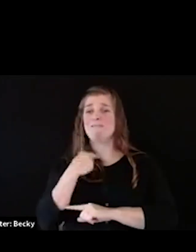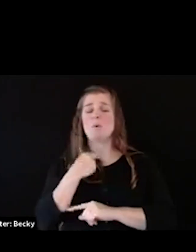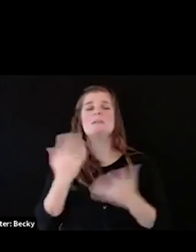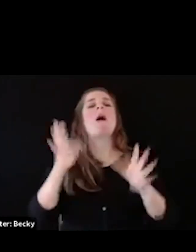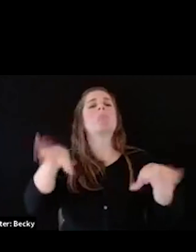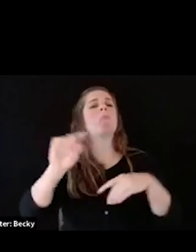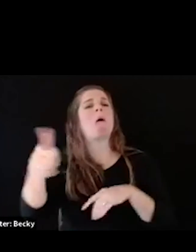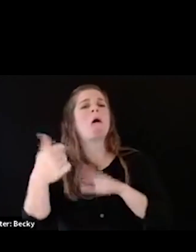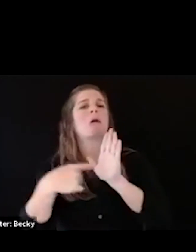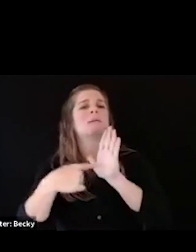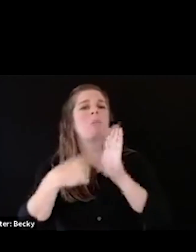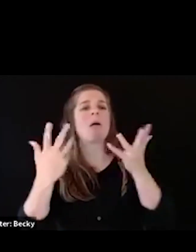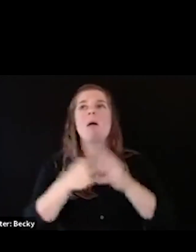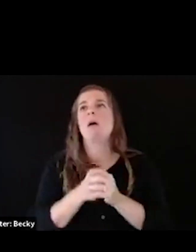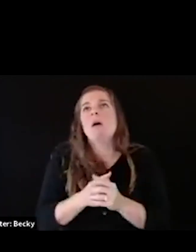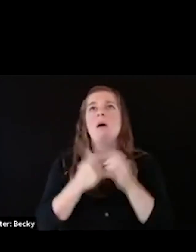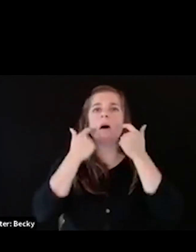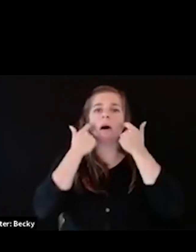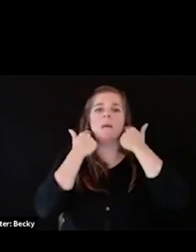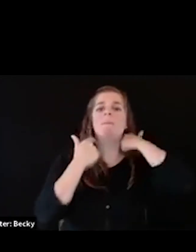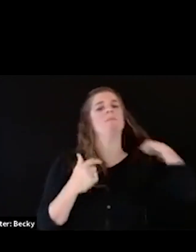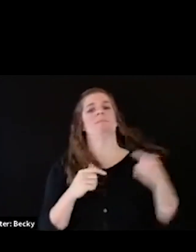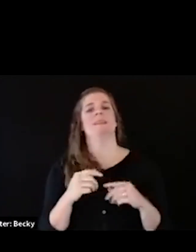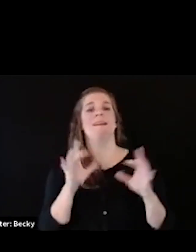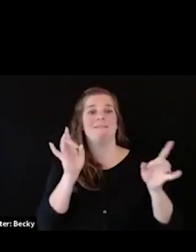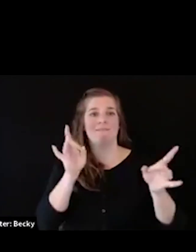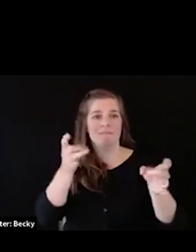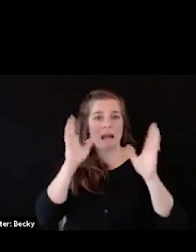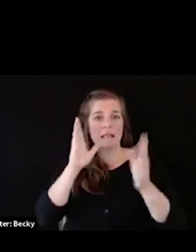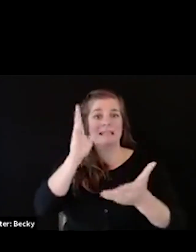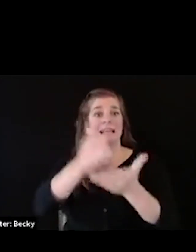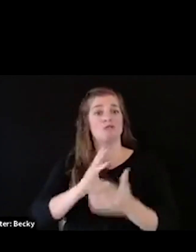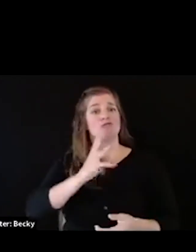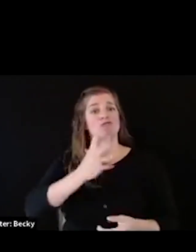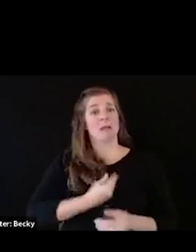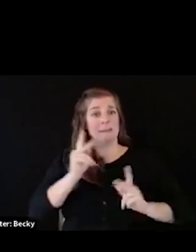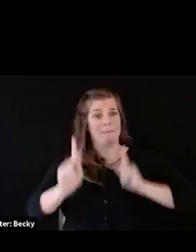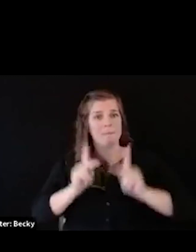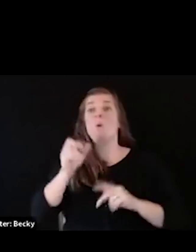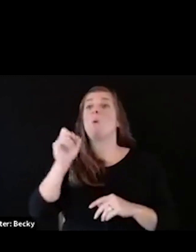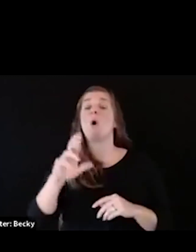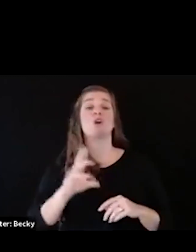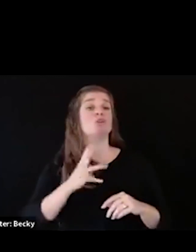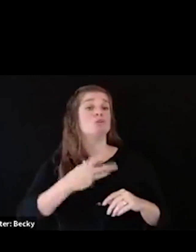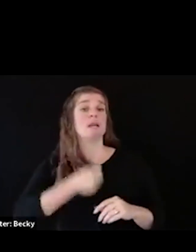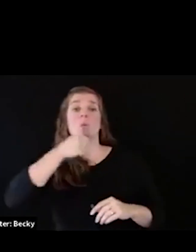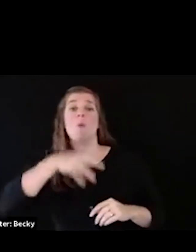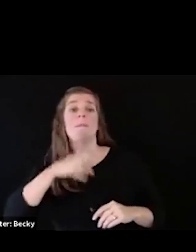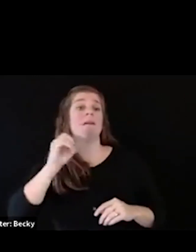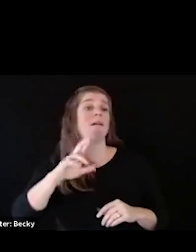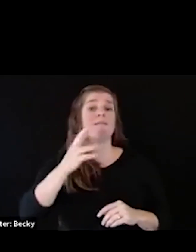and it's an important thing, all the violence against trans people or trans women of color, all the violence committed against